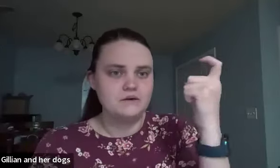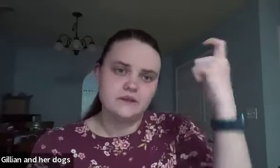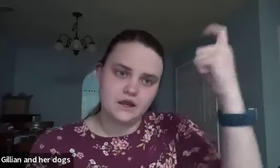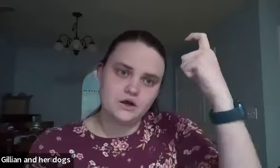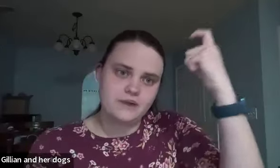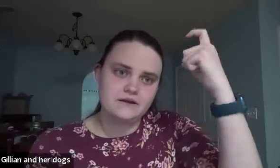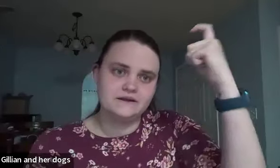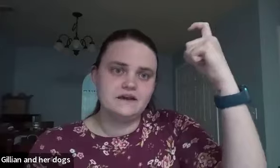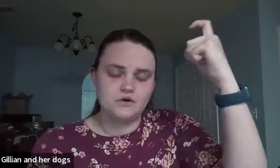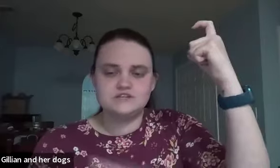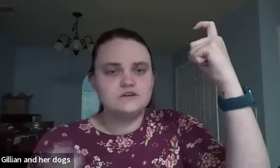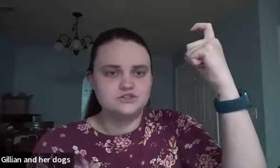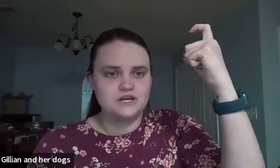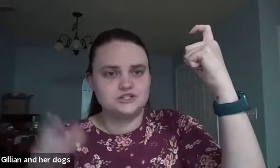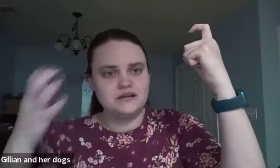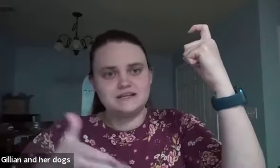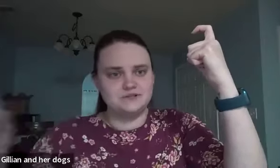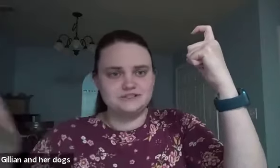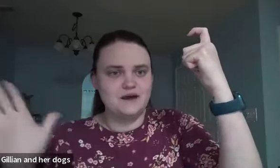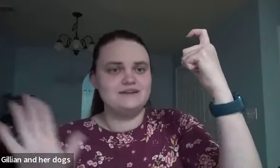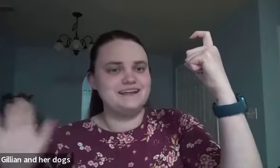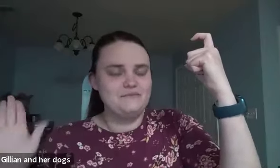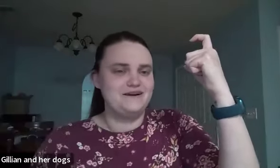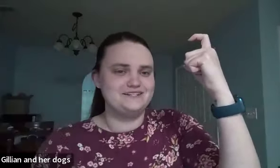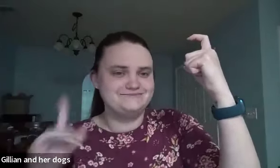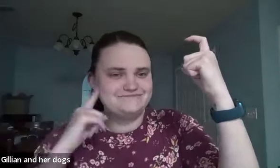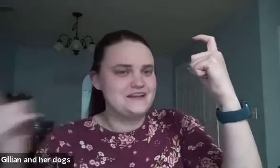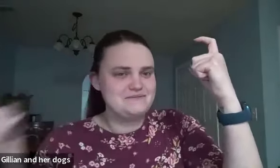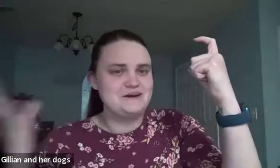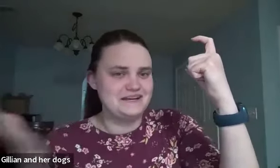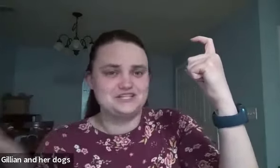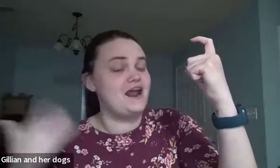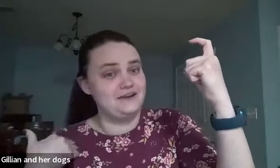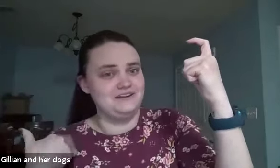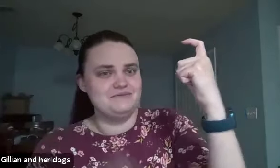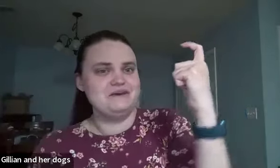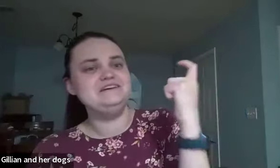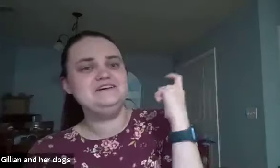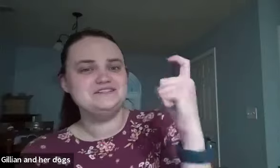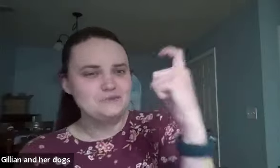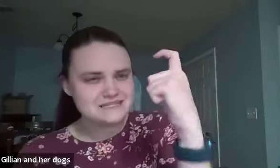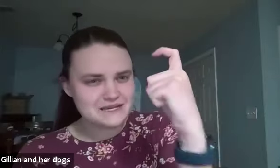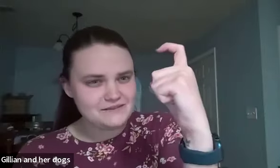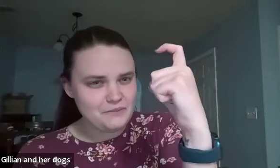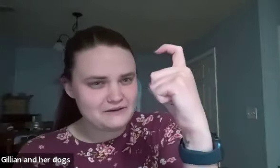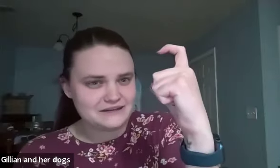pirate, like a hook pirate. Of course, they're looking for treasure, and X marks the spot. And I was like, oh my gosh, finally made my connection that I couldn't even make. So always think about a little pirate